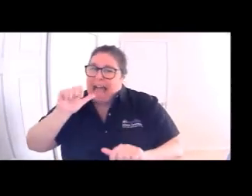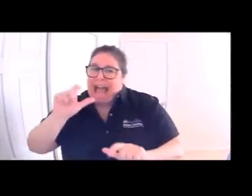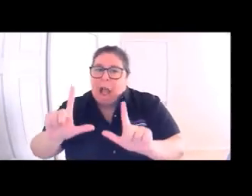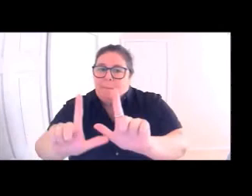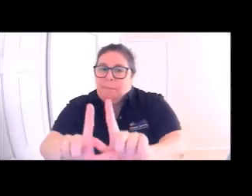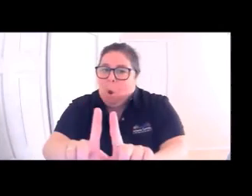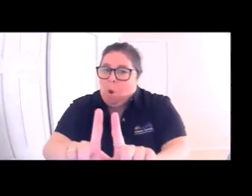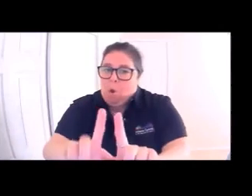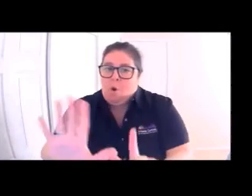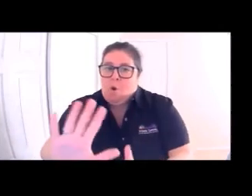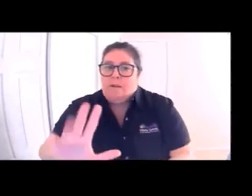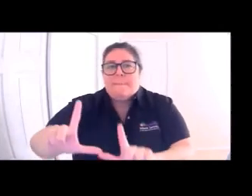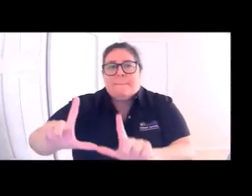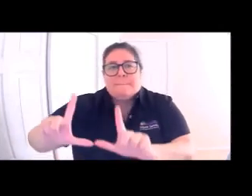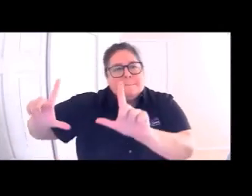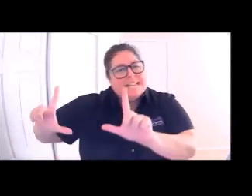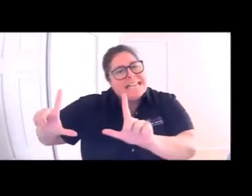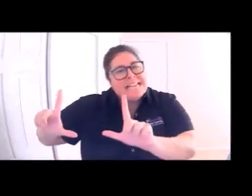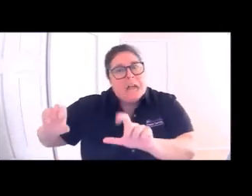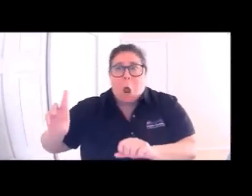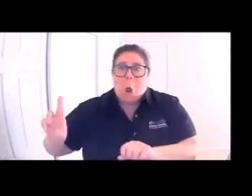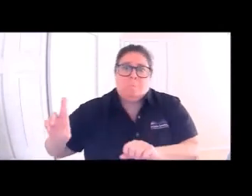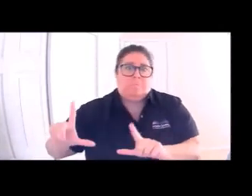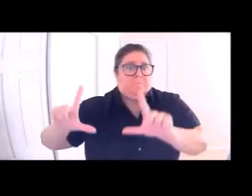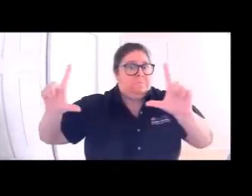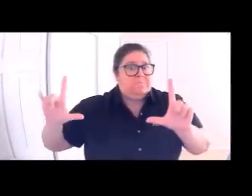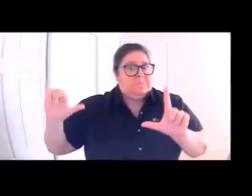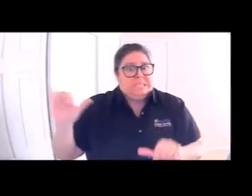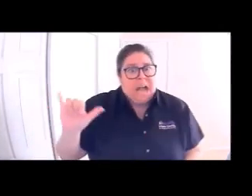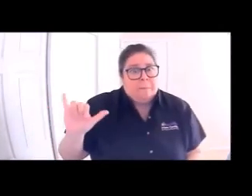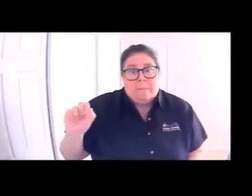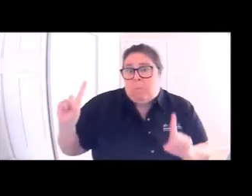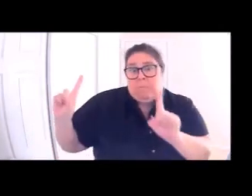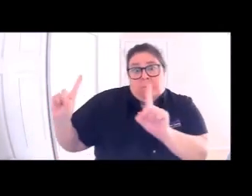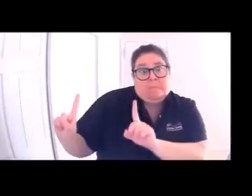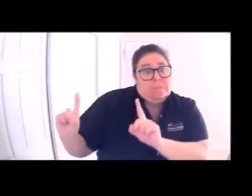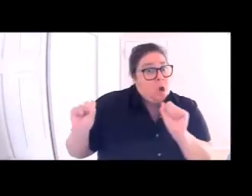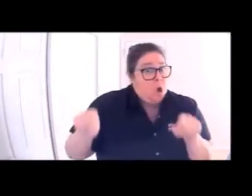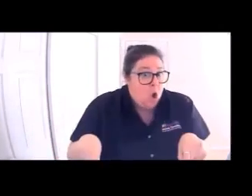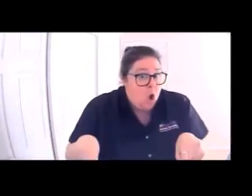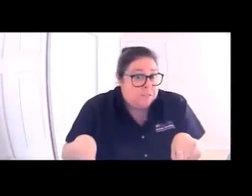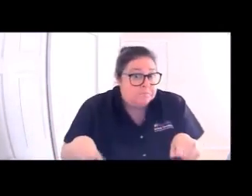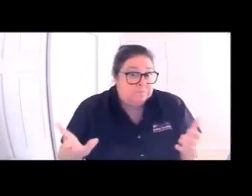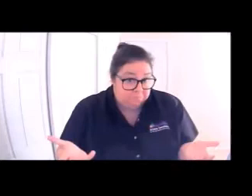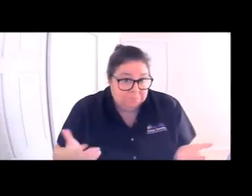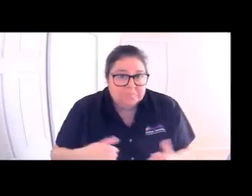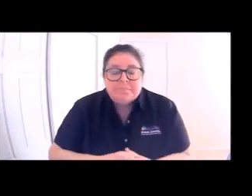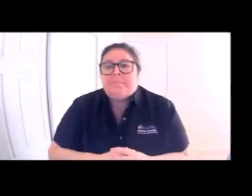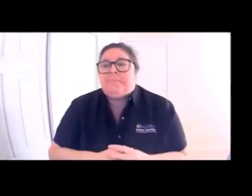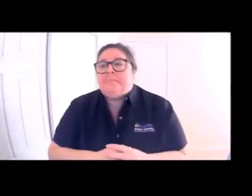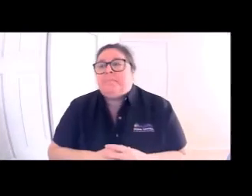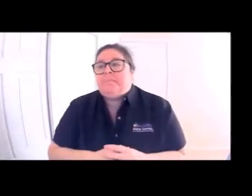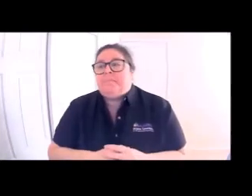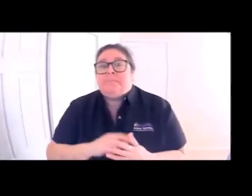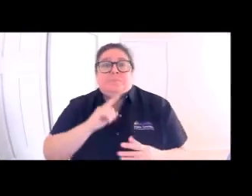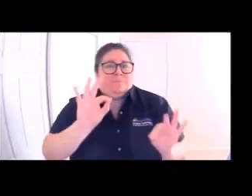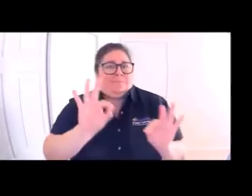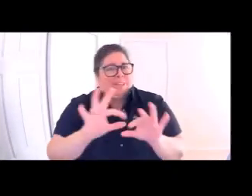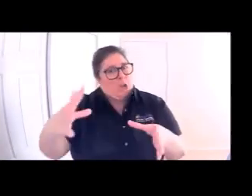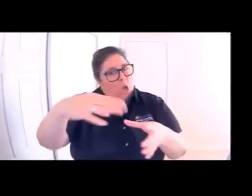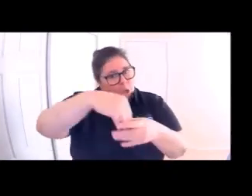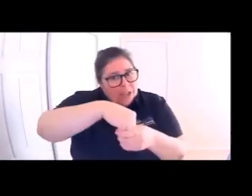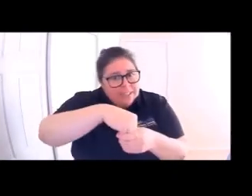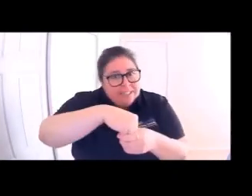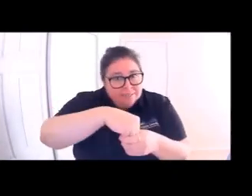Also, there's another option, picture-in-a-picture, where you could make the interpreter the same size as the person speaking.